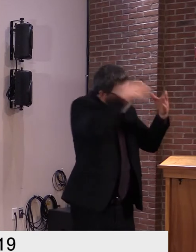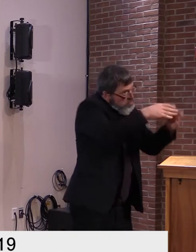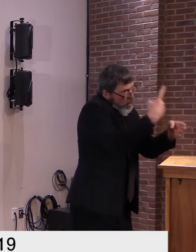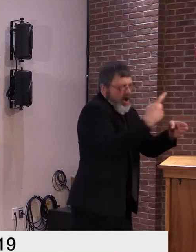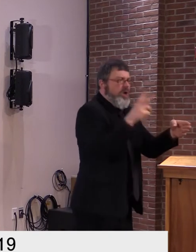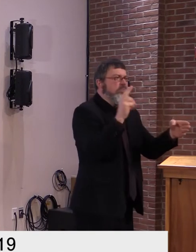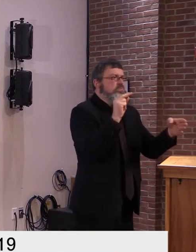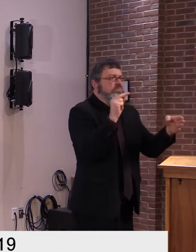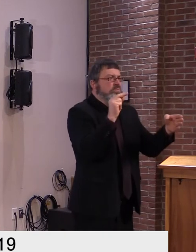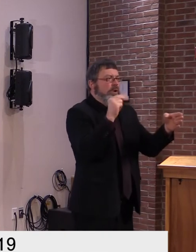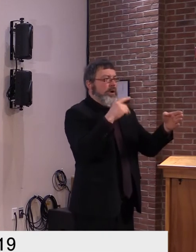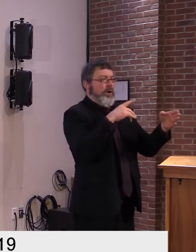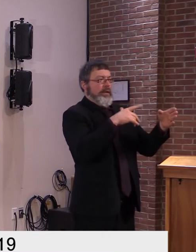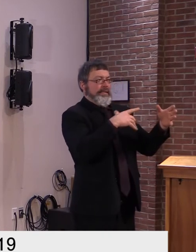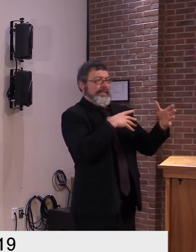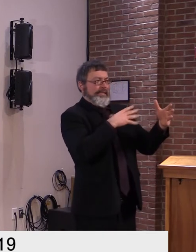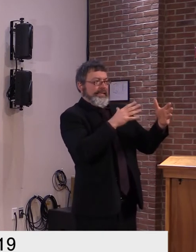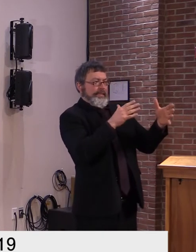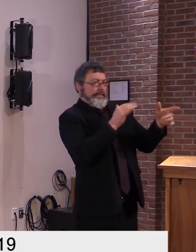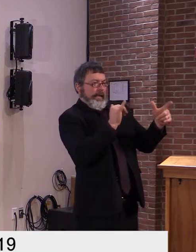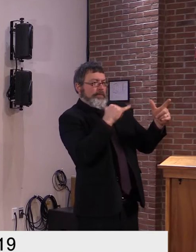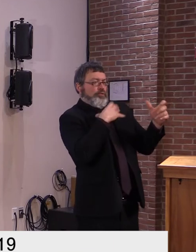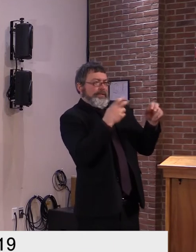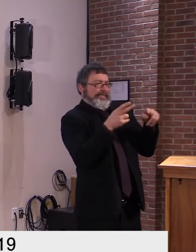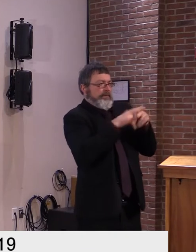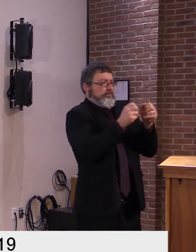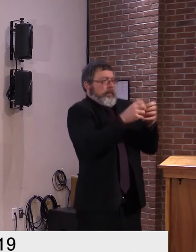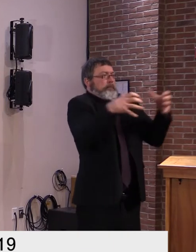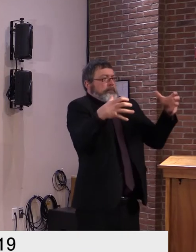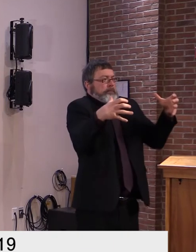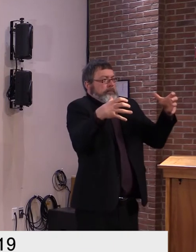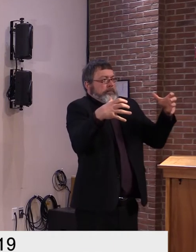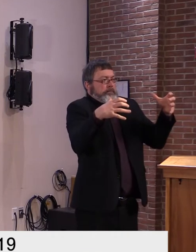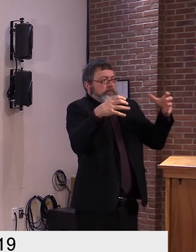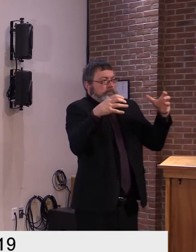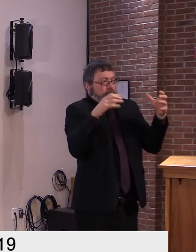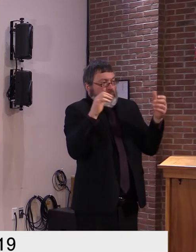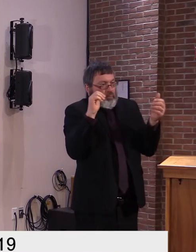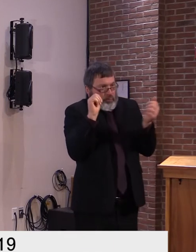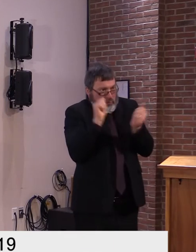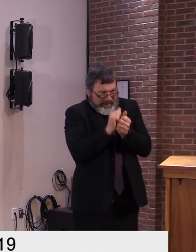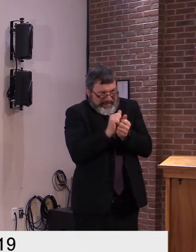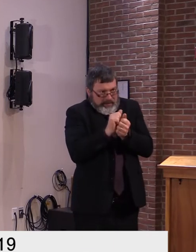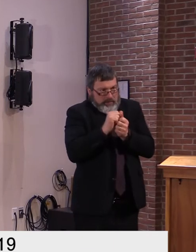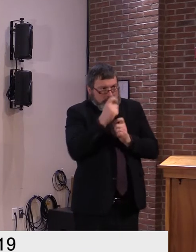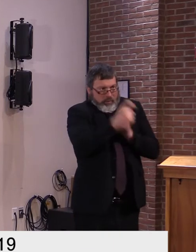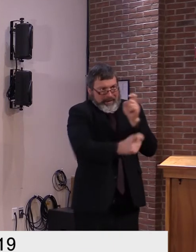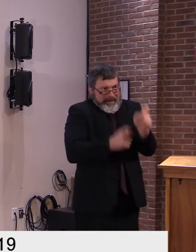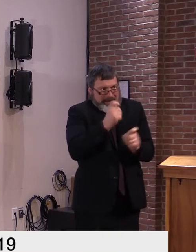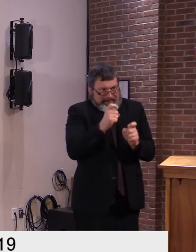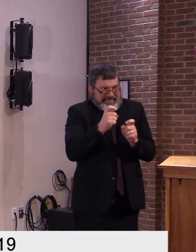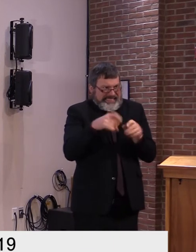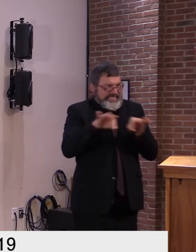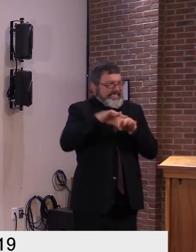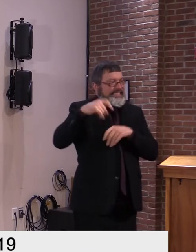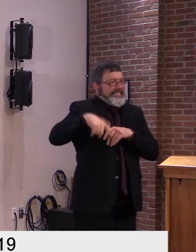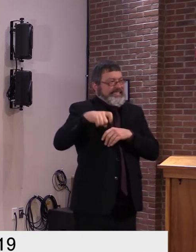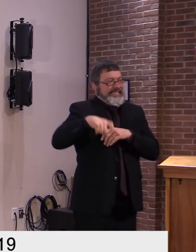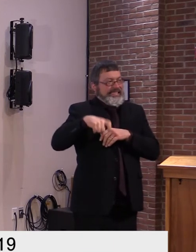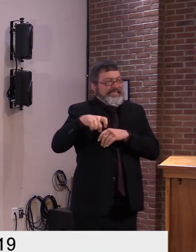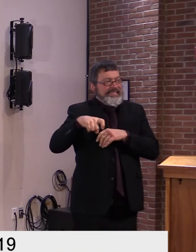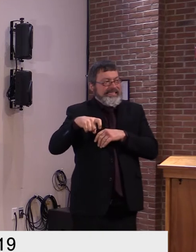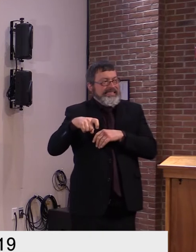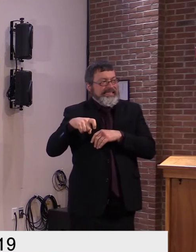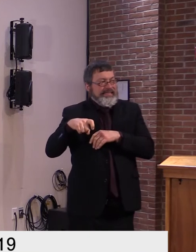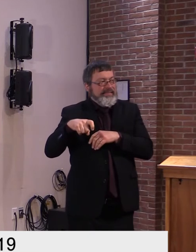percentage of grant need that we would be able to hit in the other sectors. So